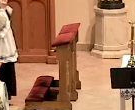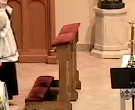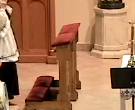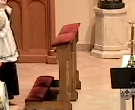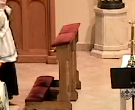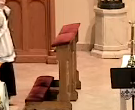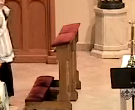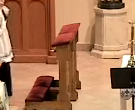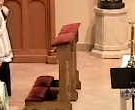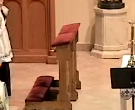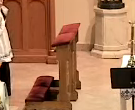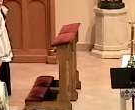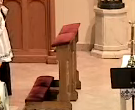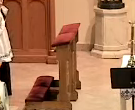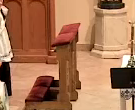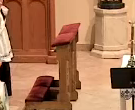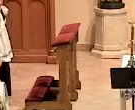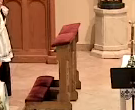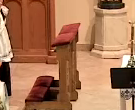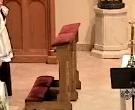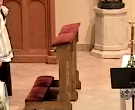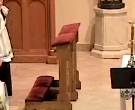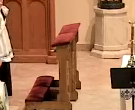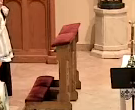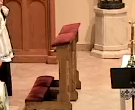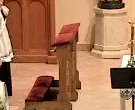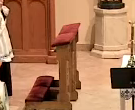creates the world